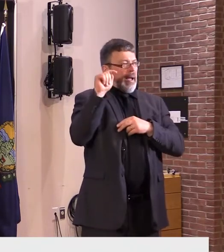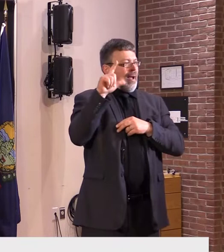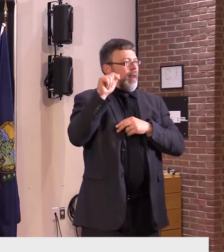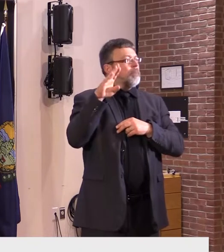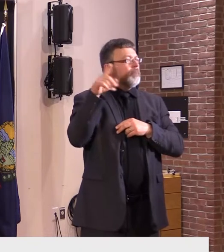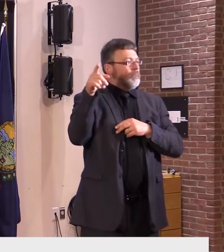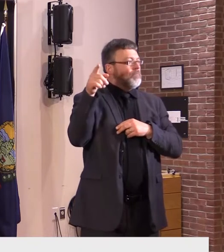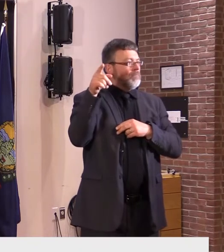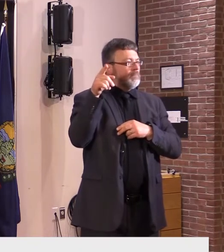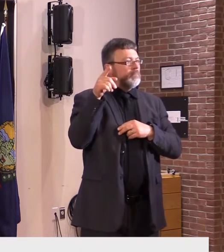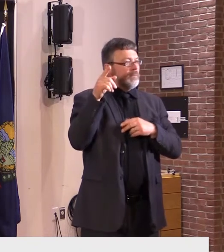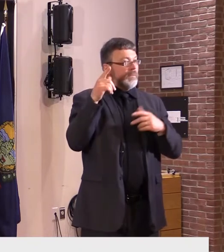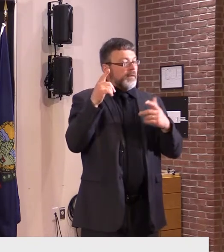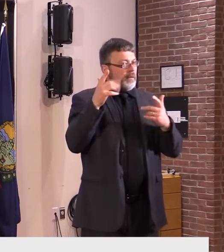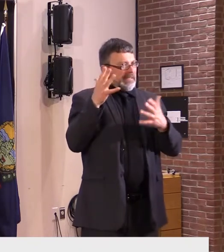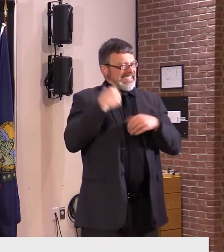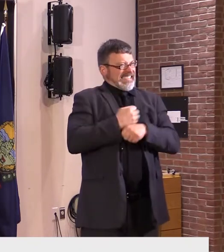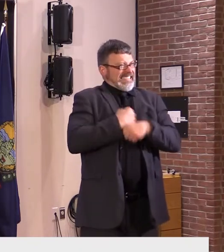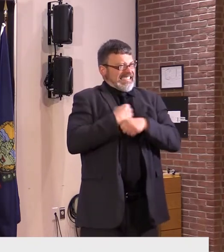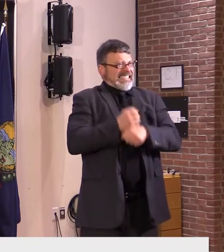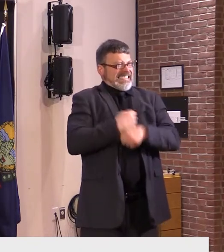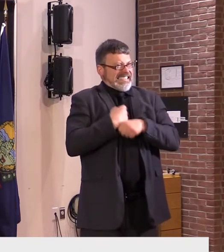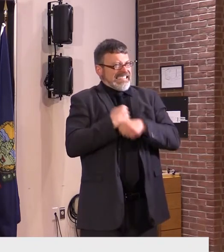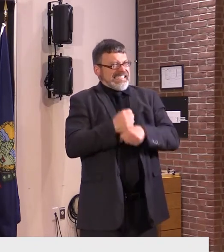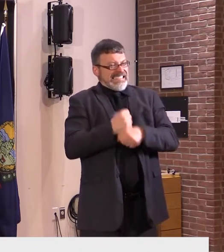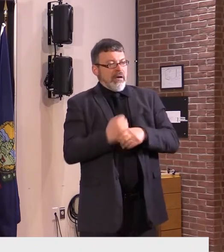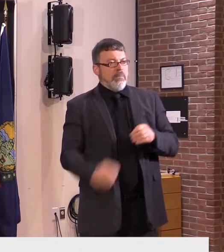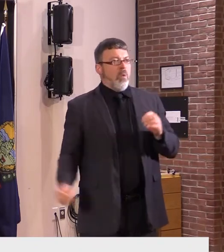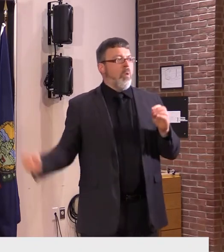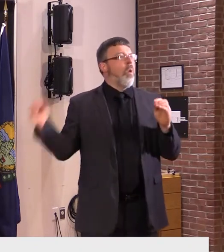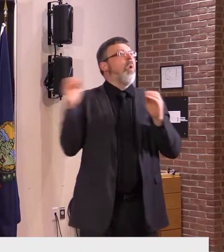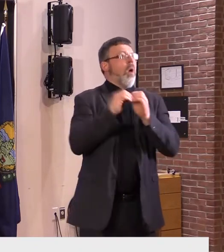increase, but we know that will take weeks to several months.